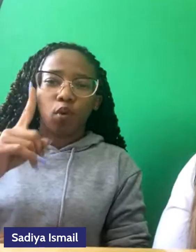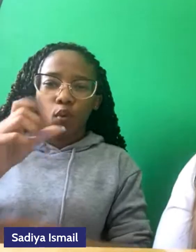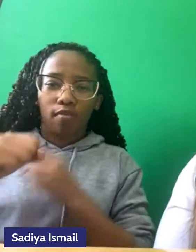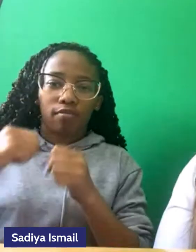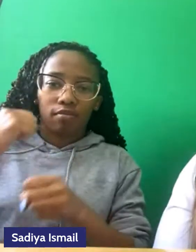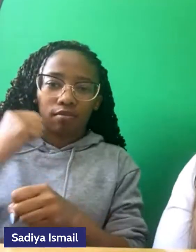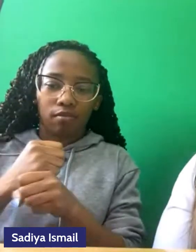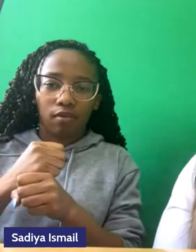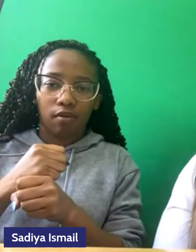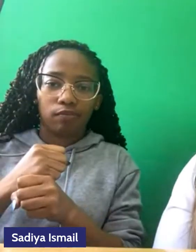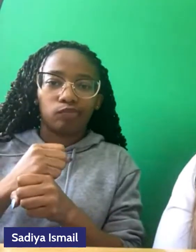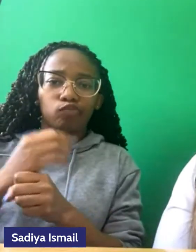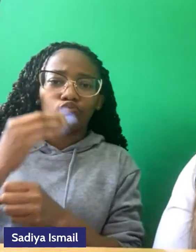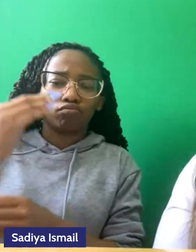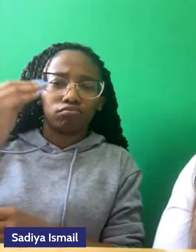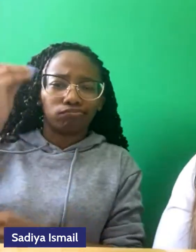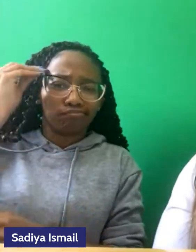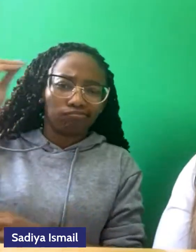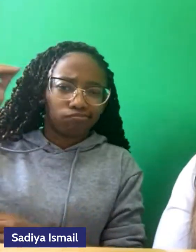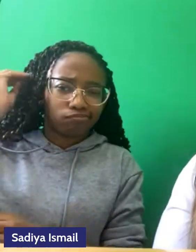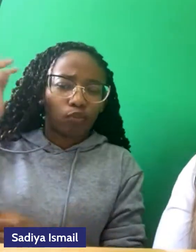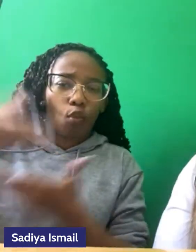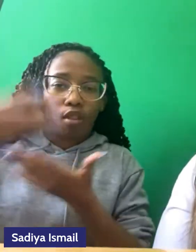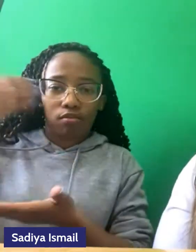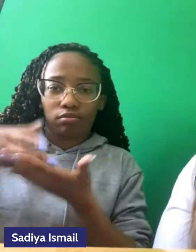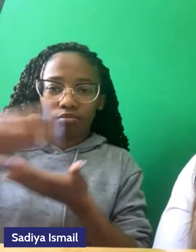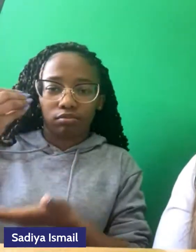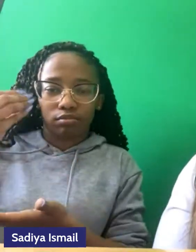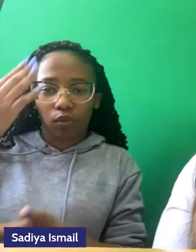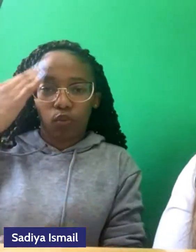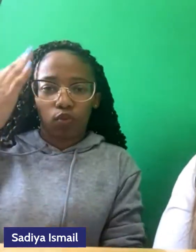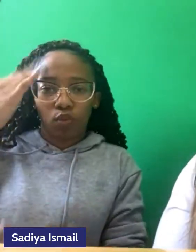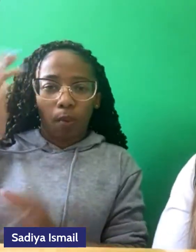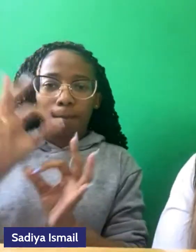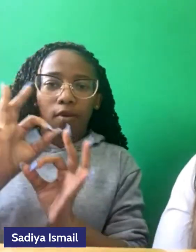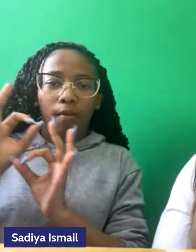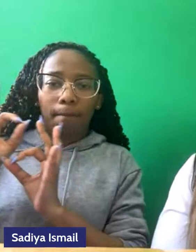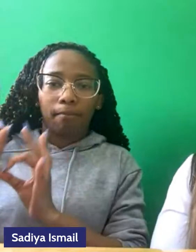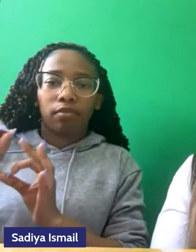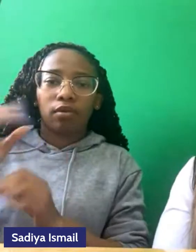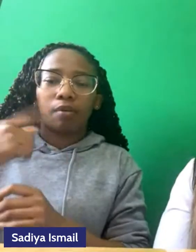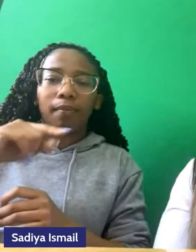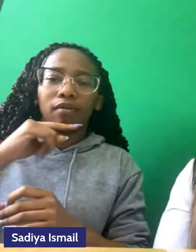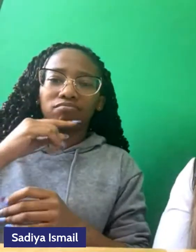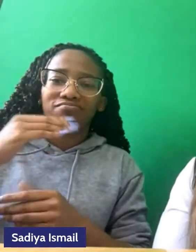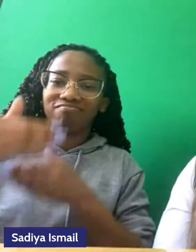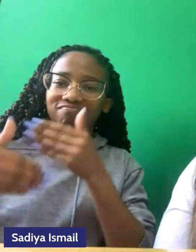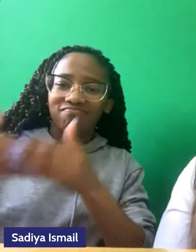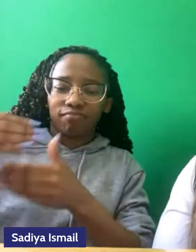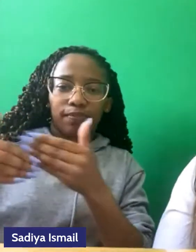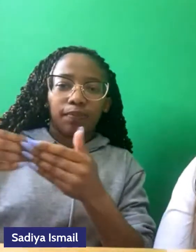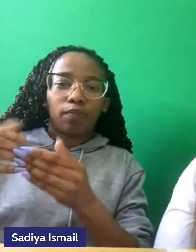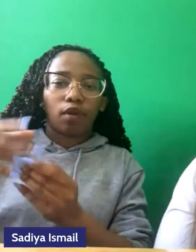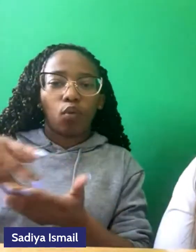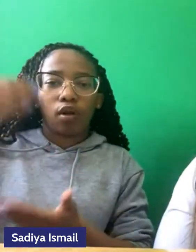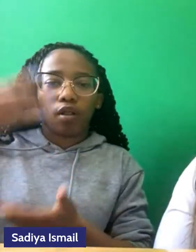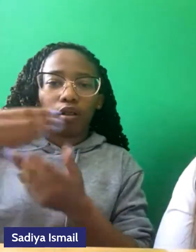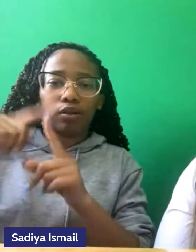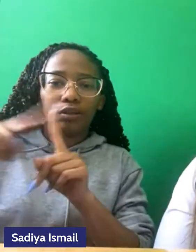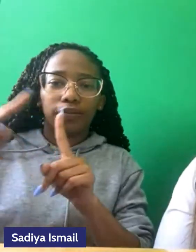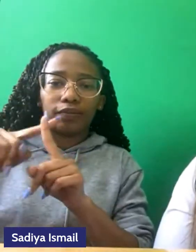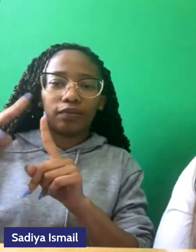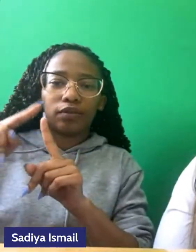year to get into it and learn. But as going along, we learn different concepts and the structure of